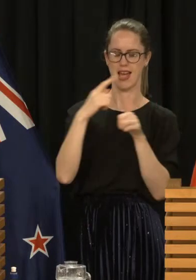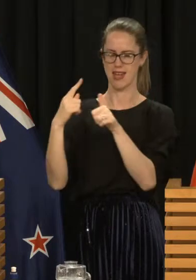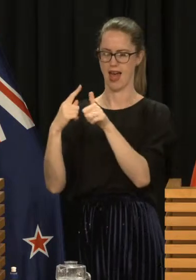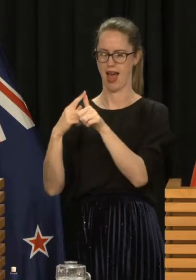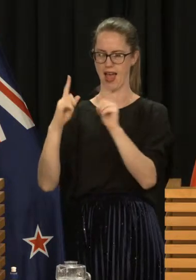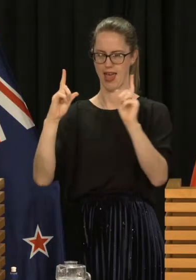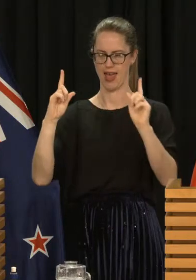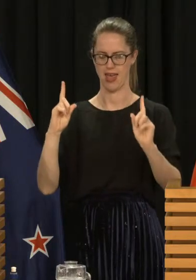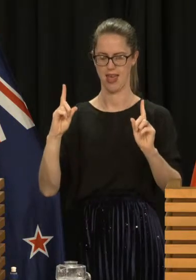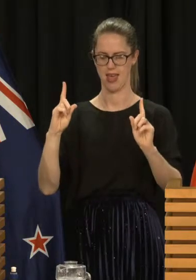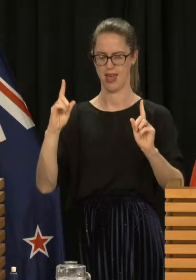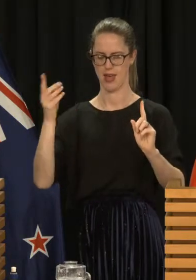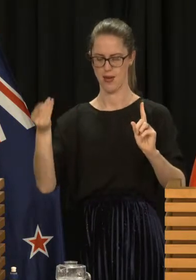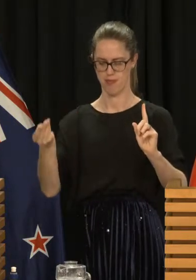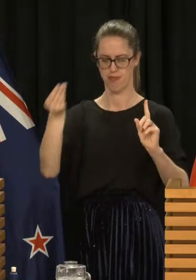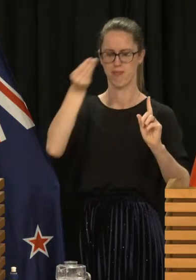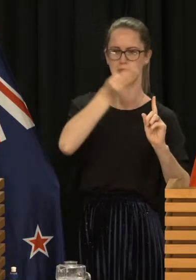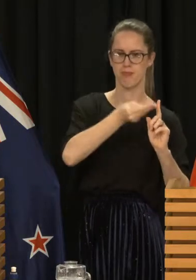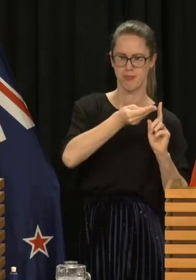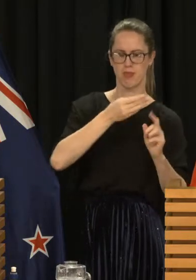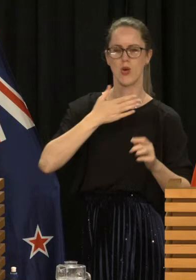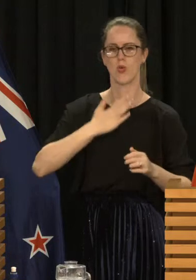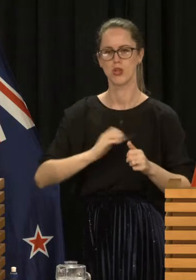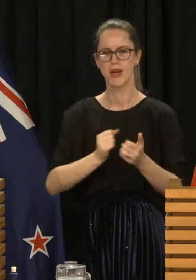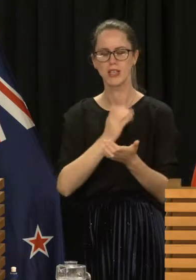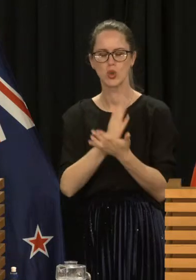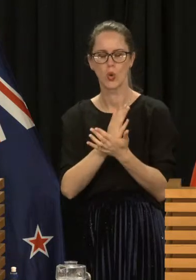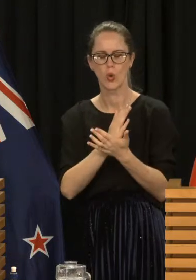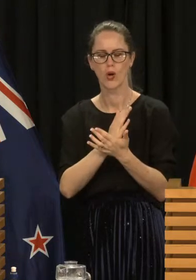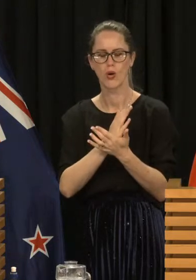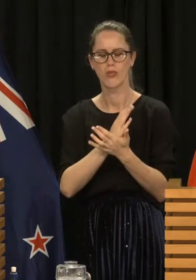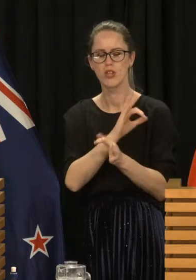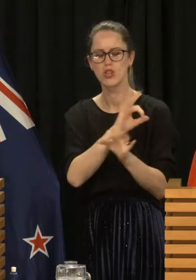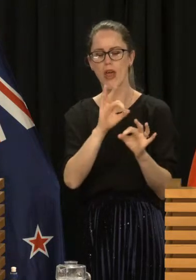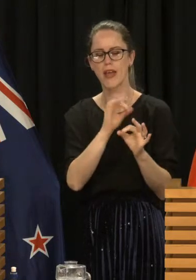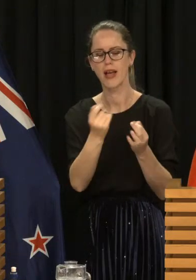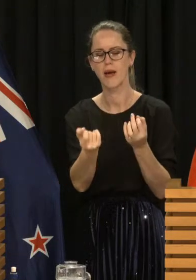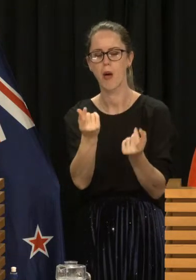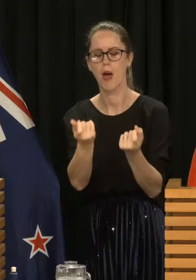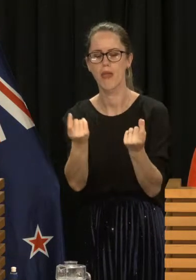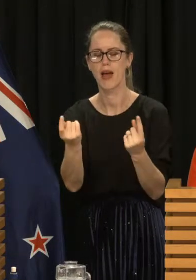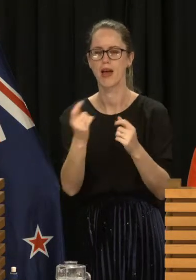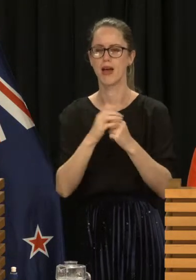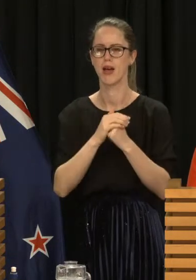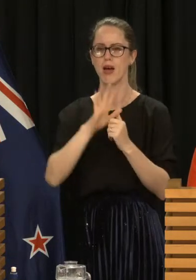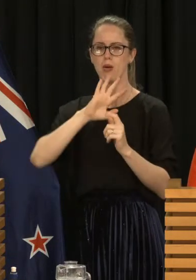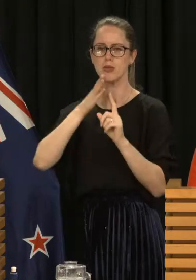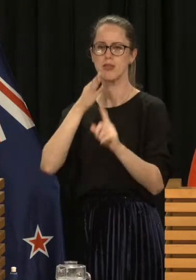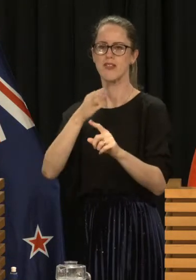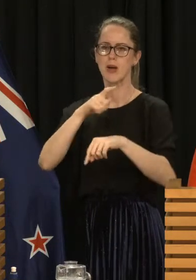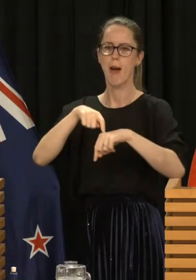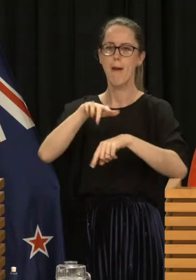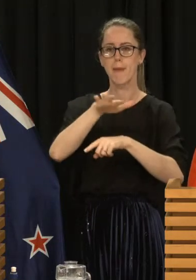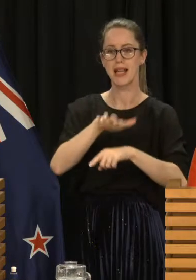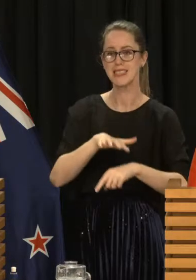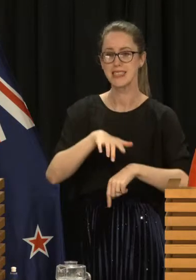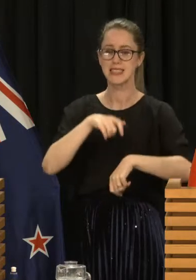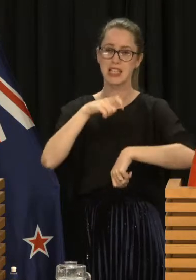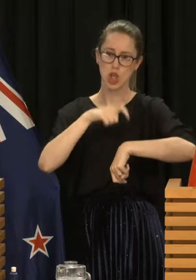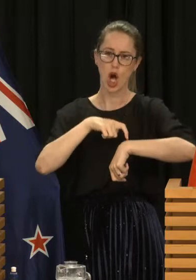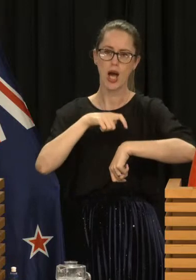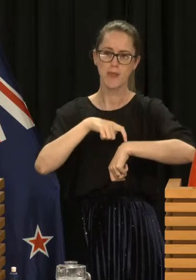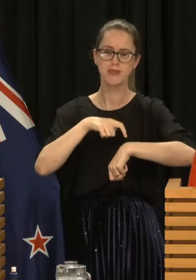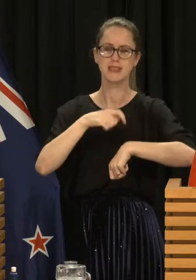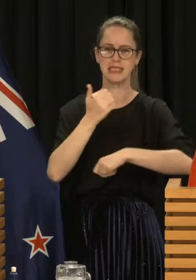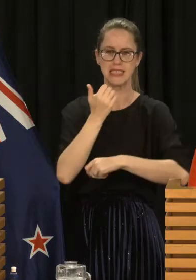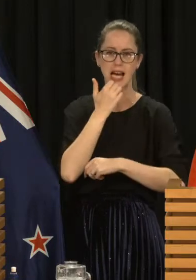D. We just want to make sure that there aren't some other cases, and by being specific about places, it